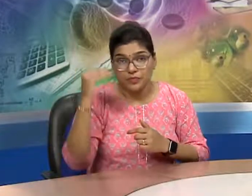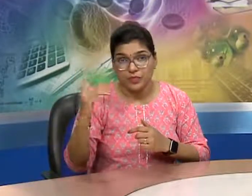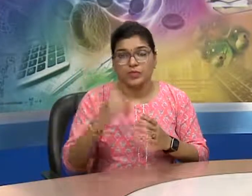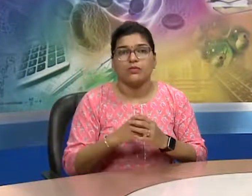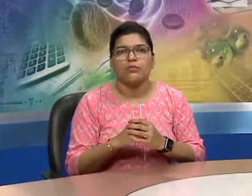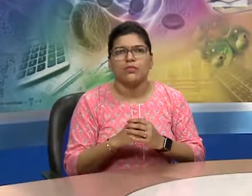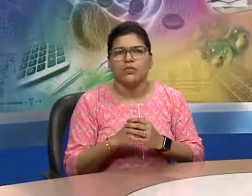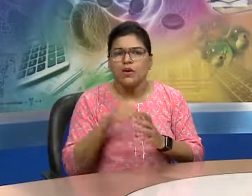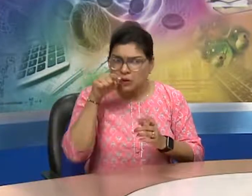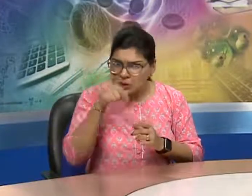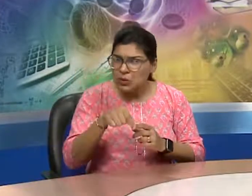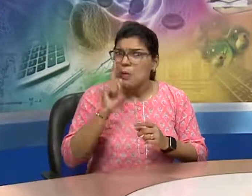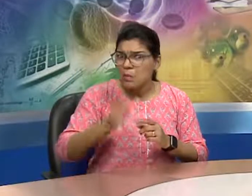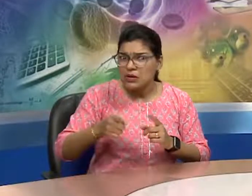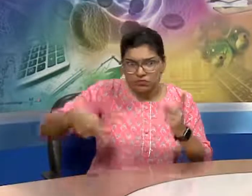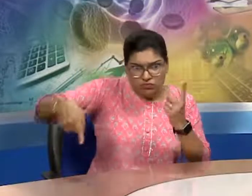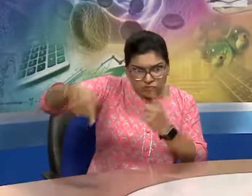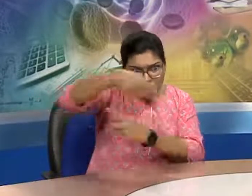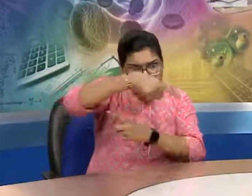and with the environment.